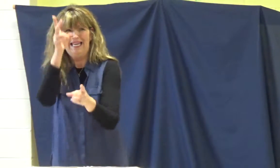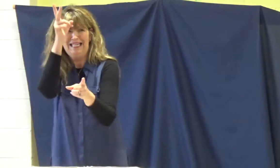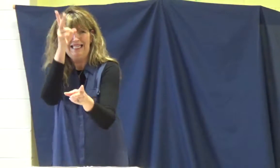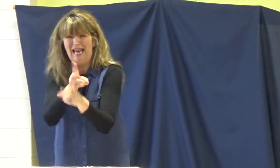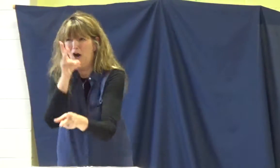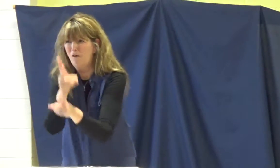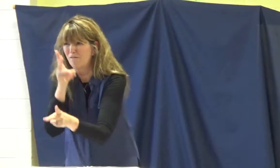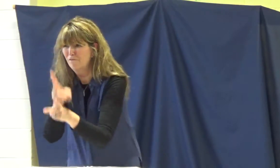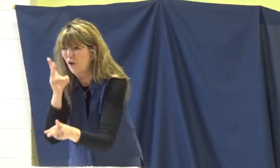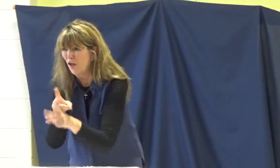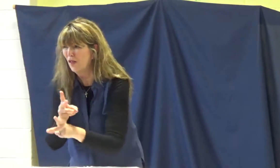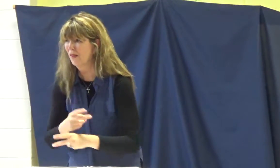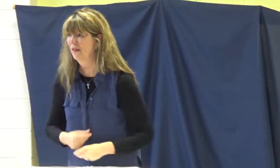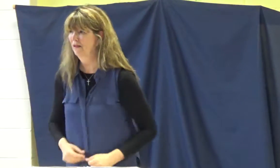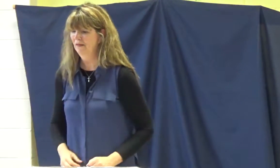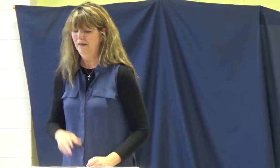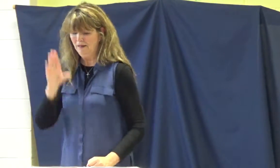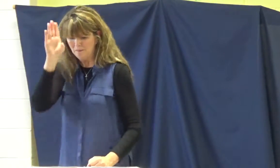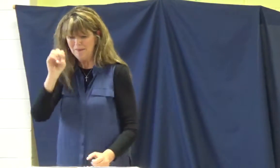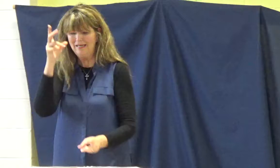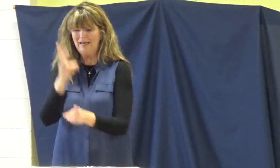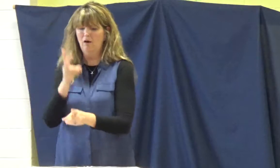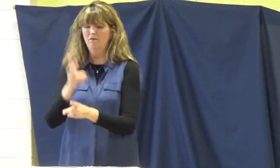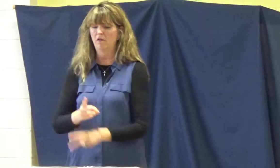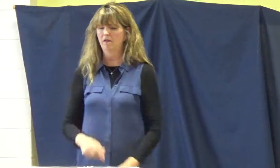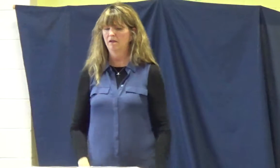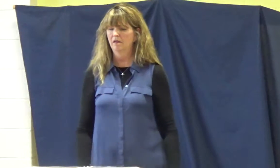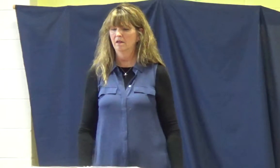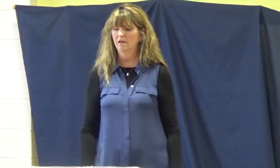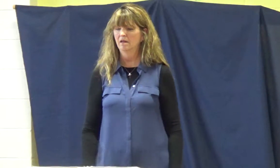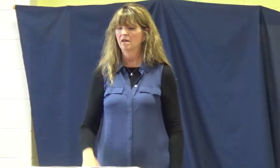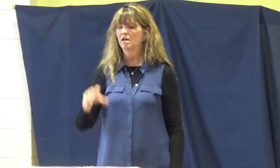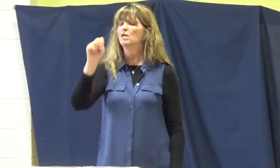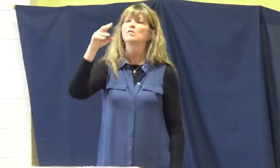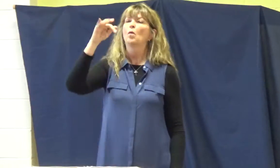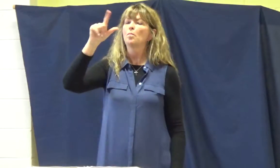We need to be so careful, very careful.